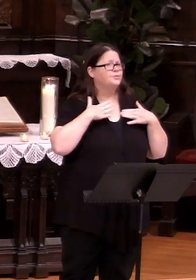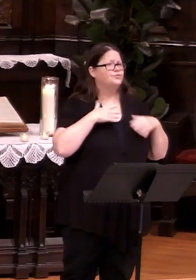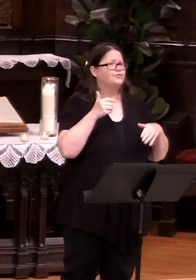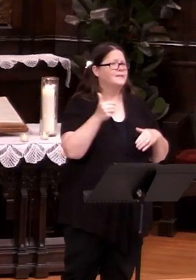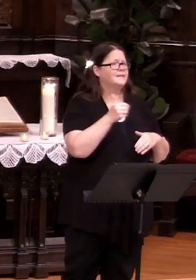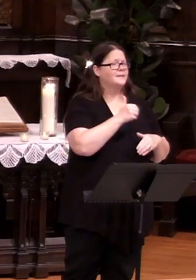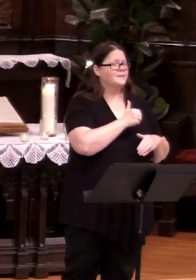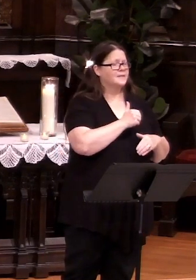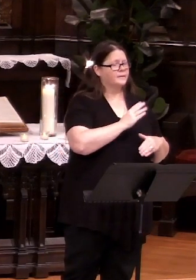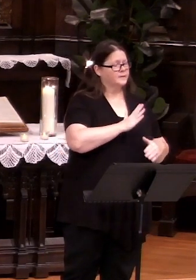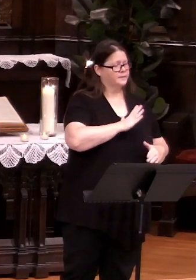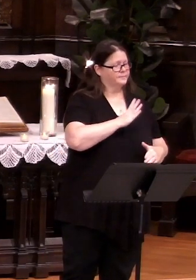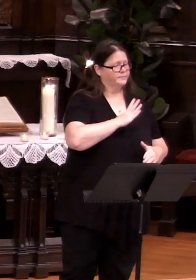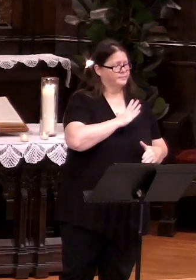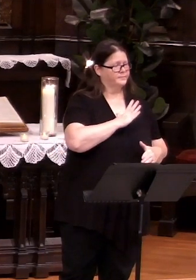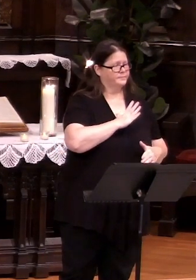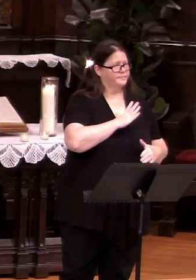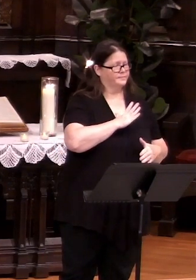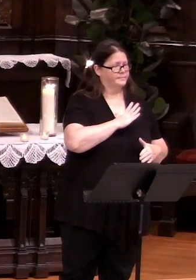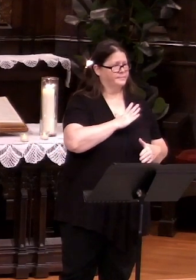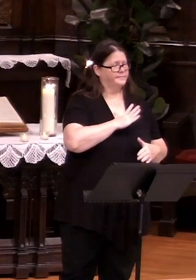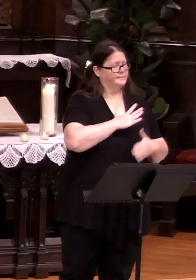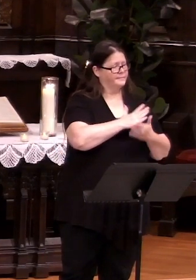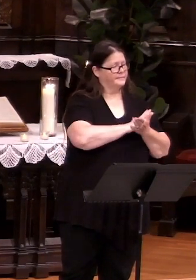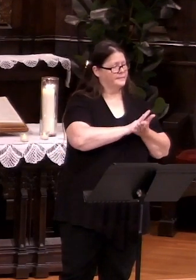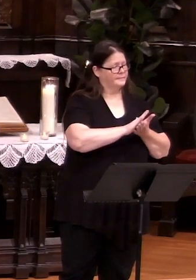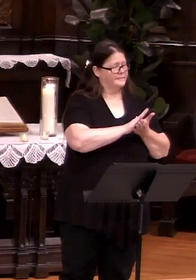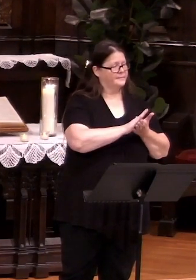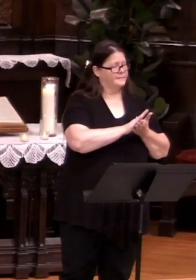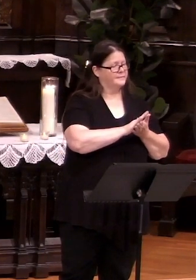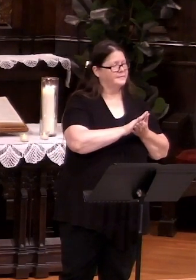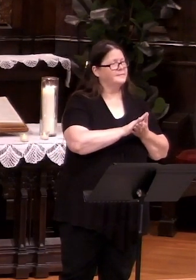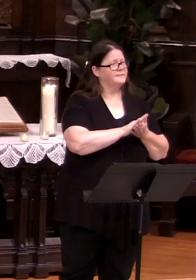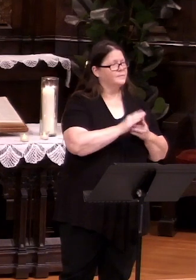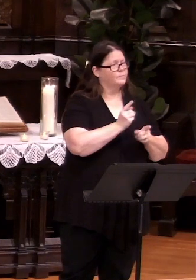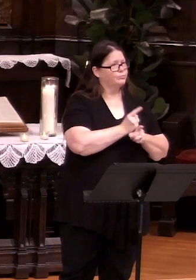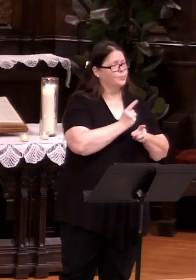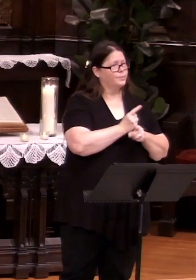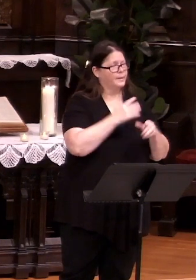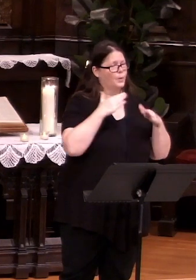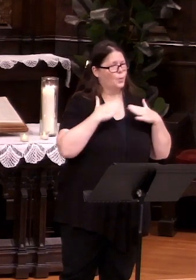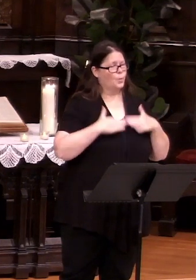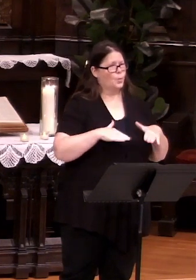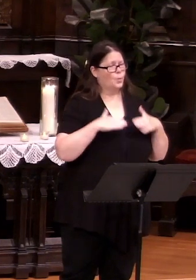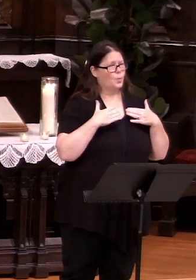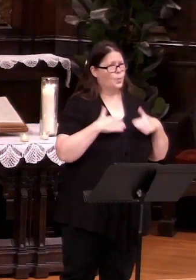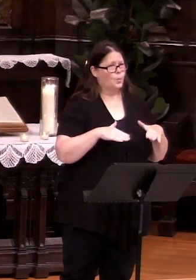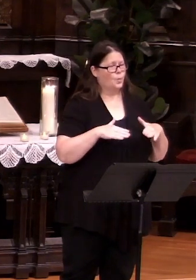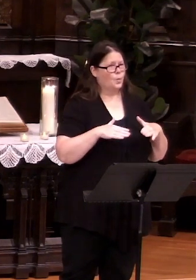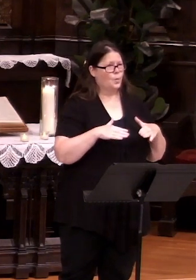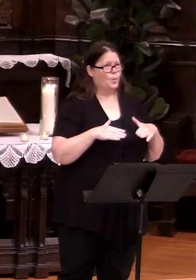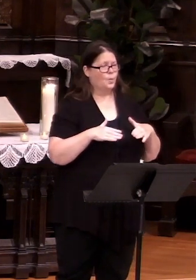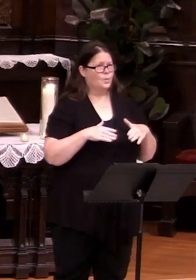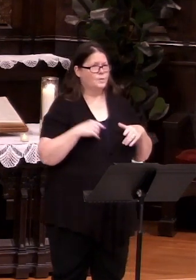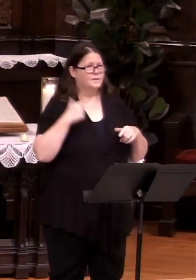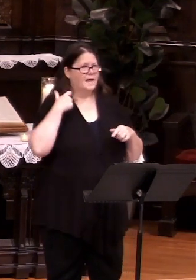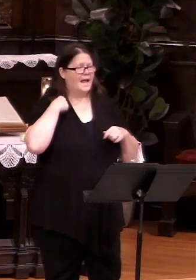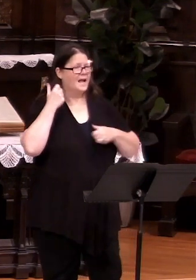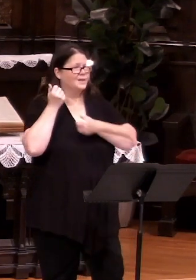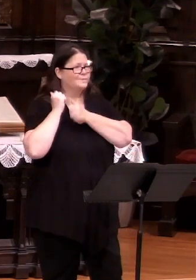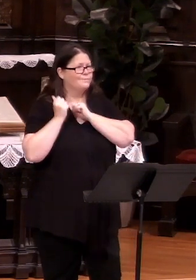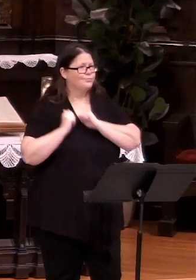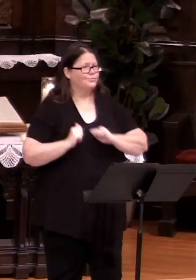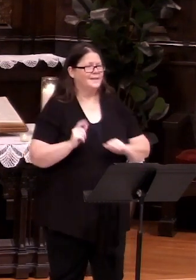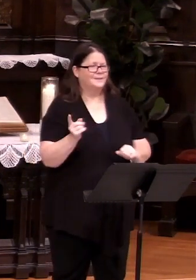modestly and decently in suitable clothing, not with their hair braided or with gold